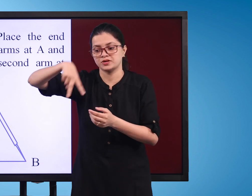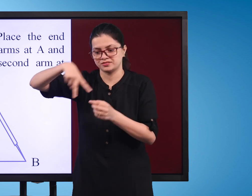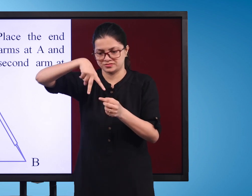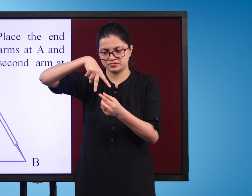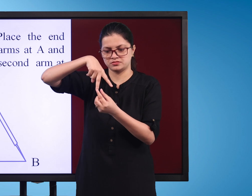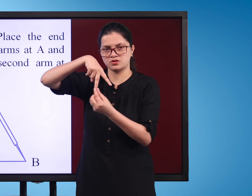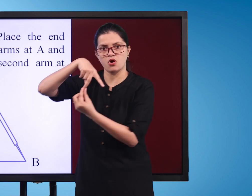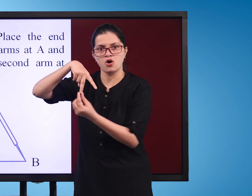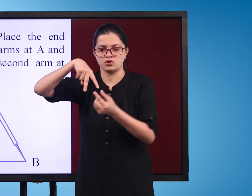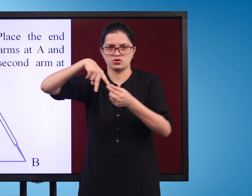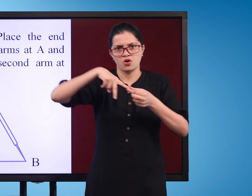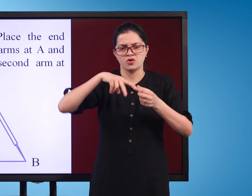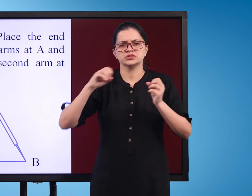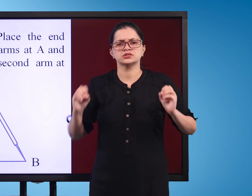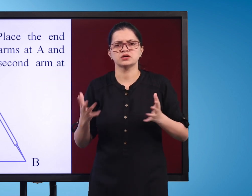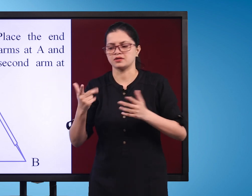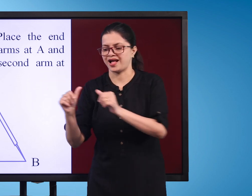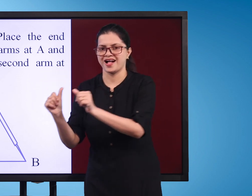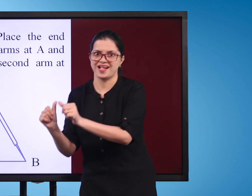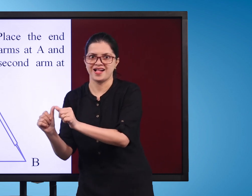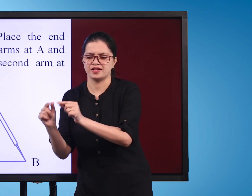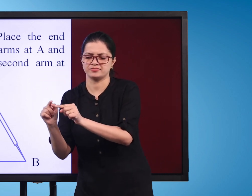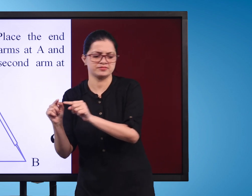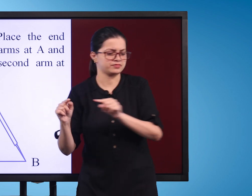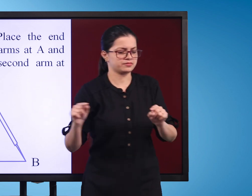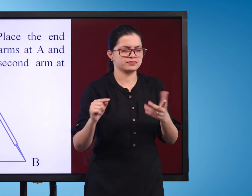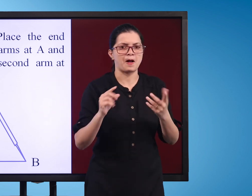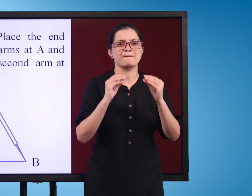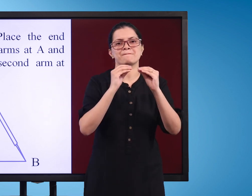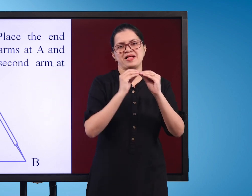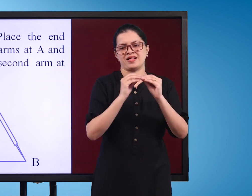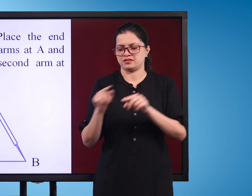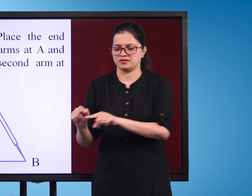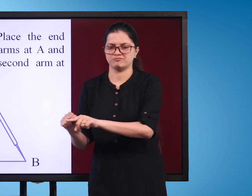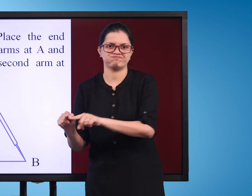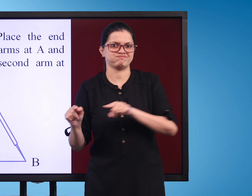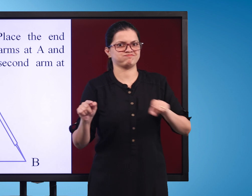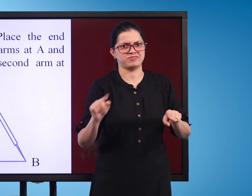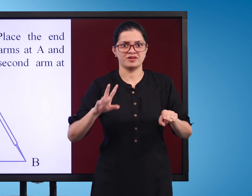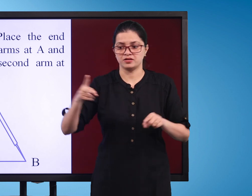Place the end point of one of its arms at A and the end point of the second arm at